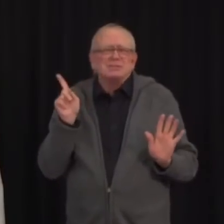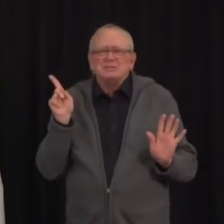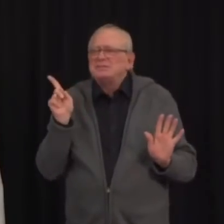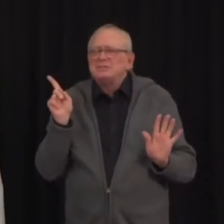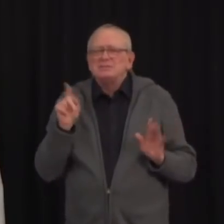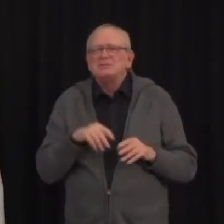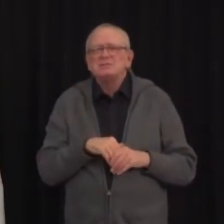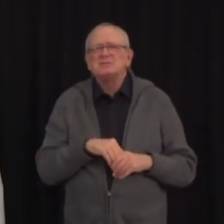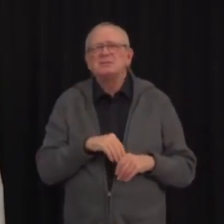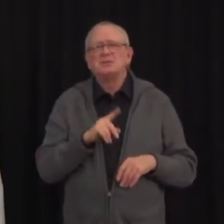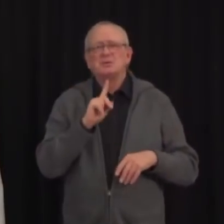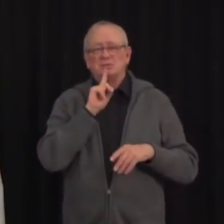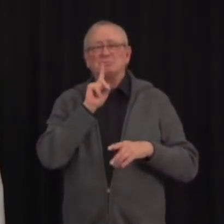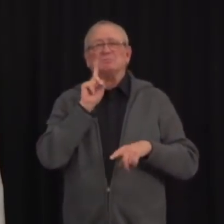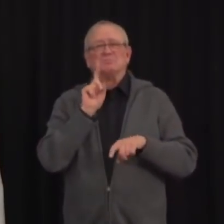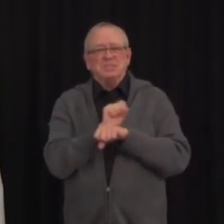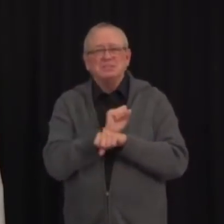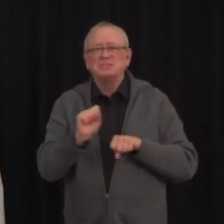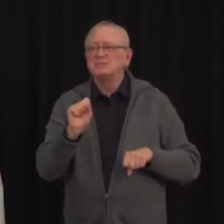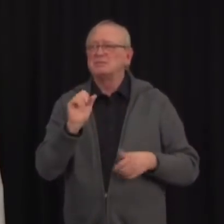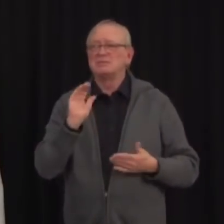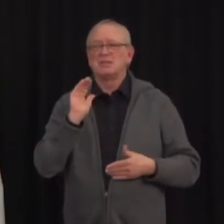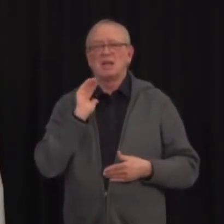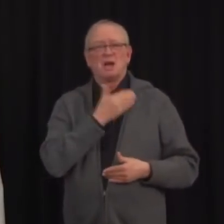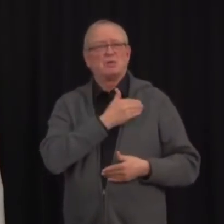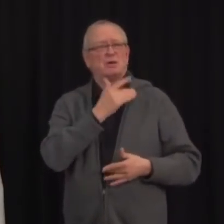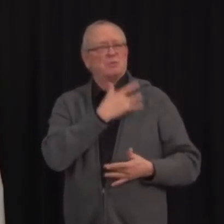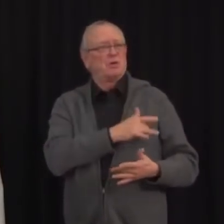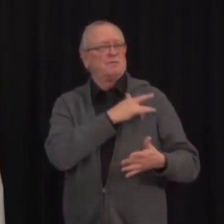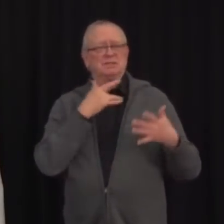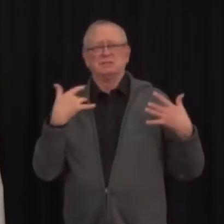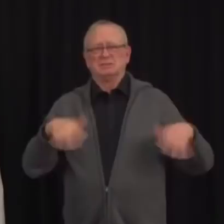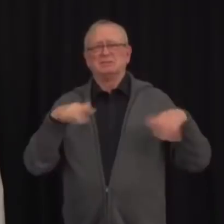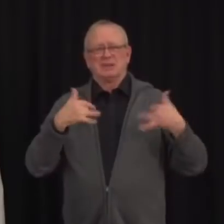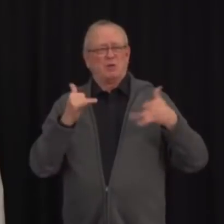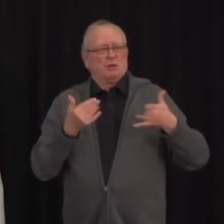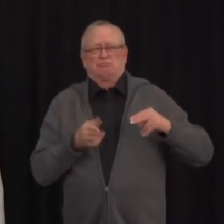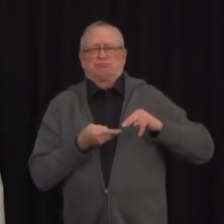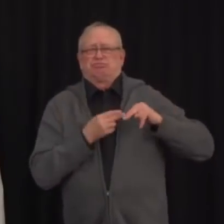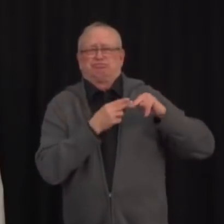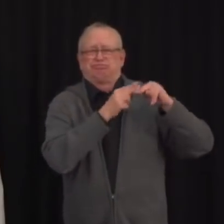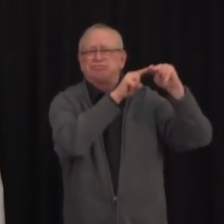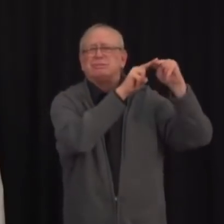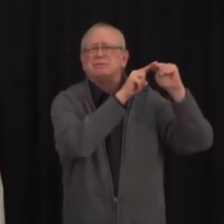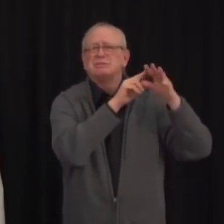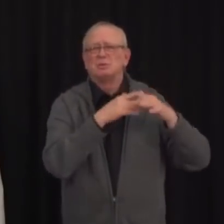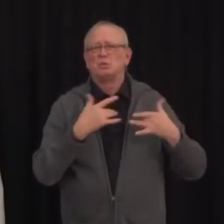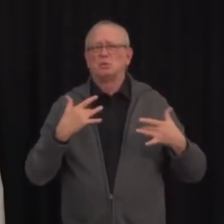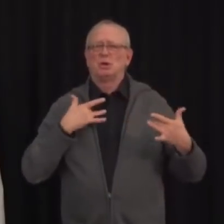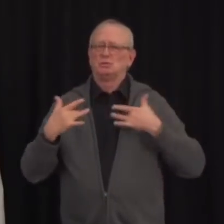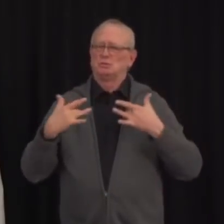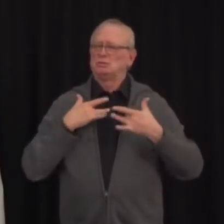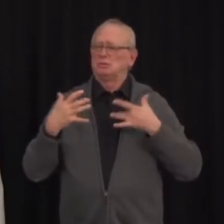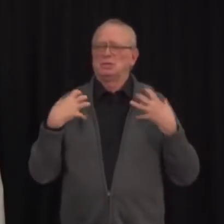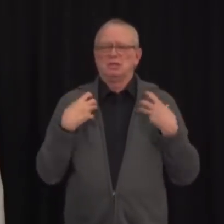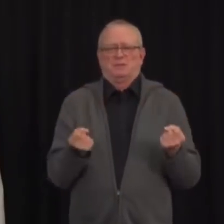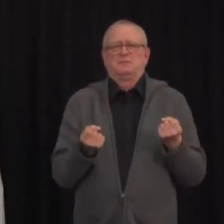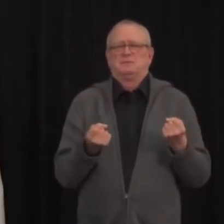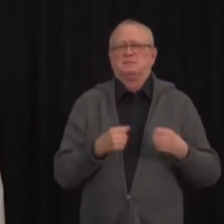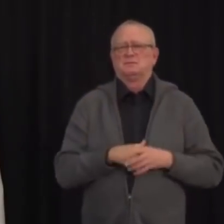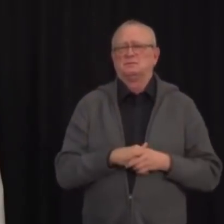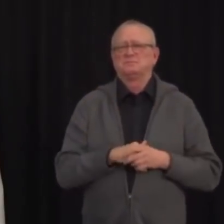of Alberta's government, we are simply making sure that more enforcement is available to respond